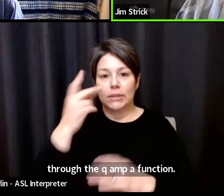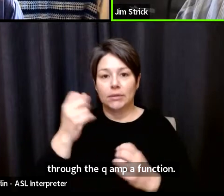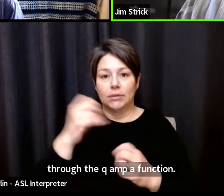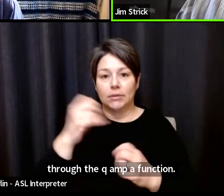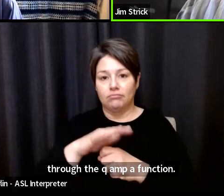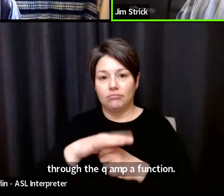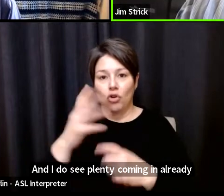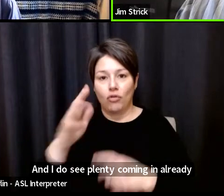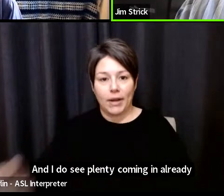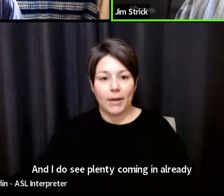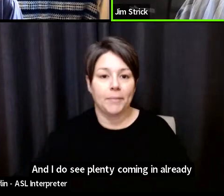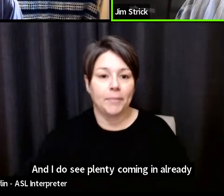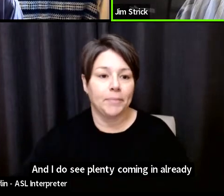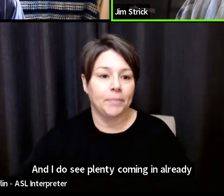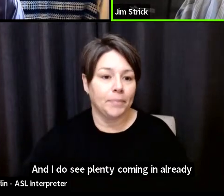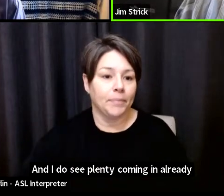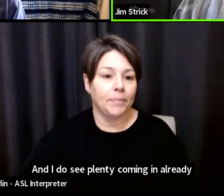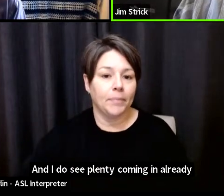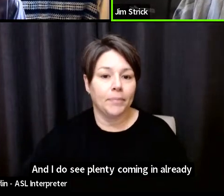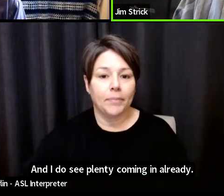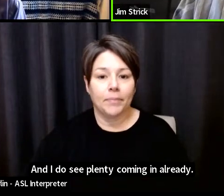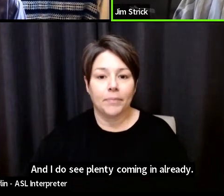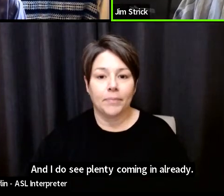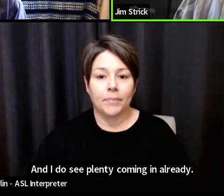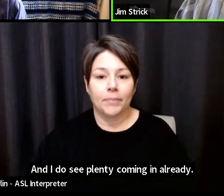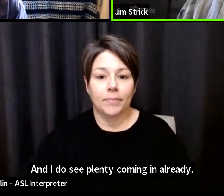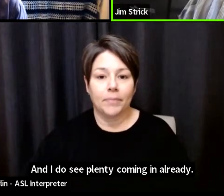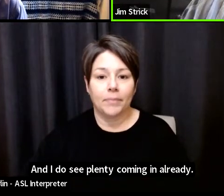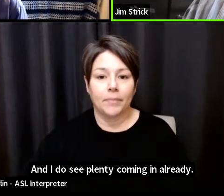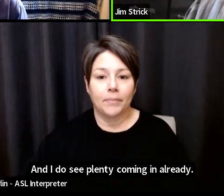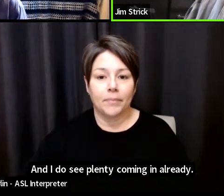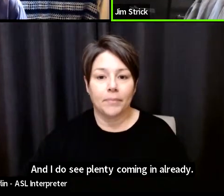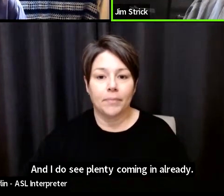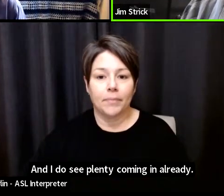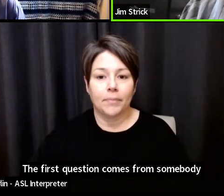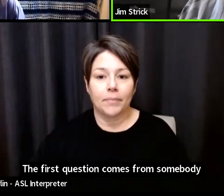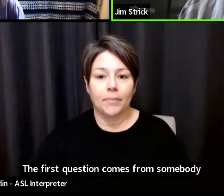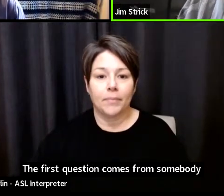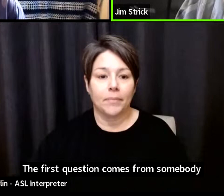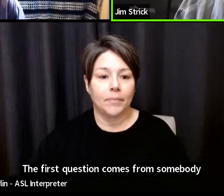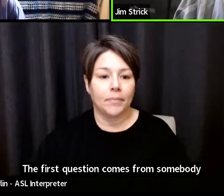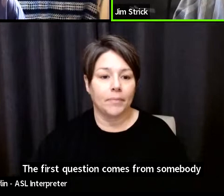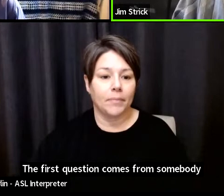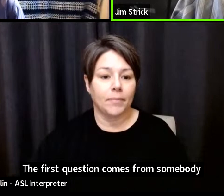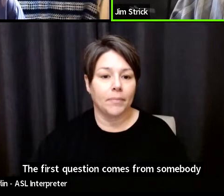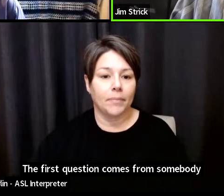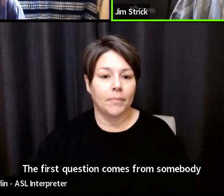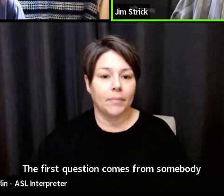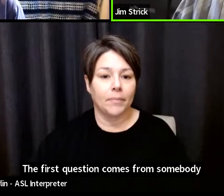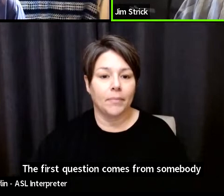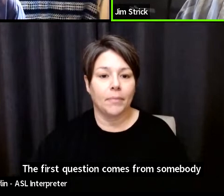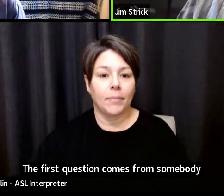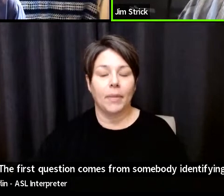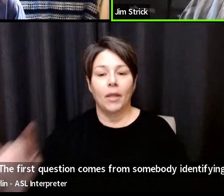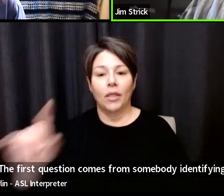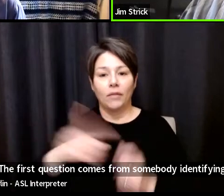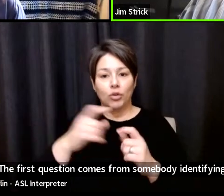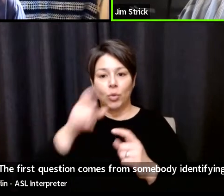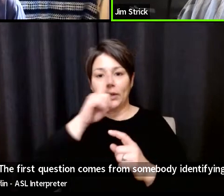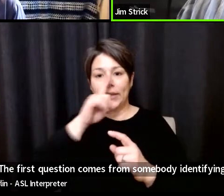in already. The first question comes from somebody identifying themselves as an administrator